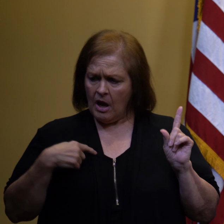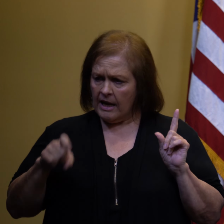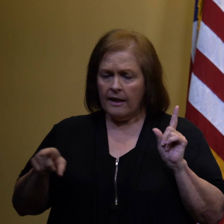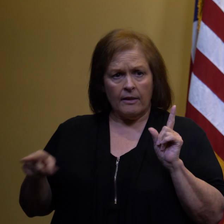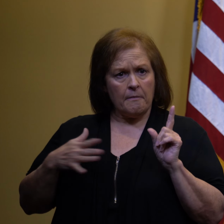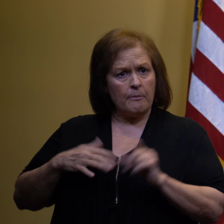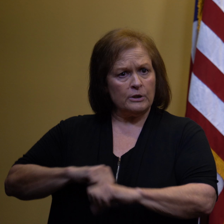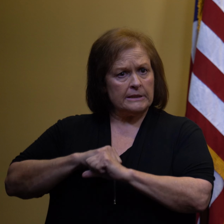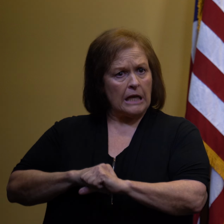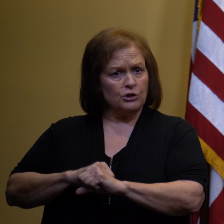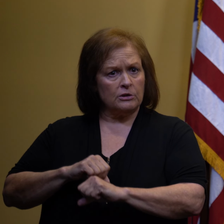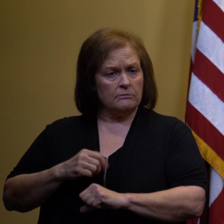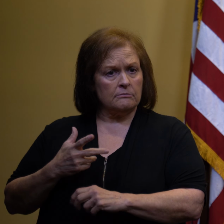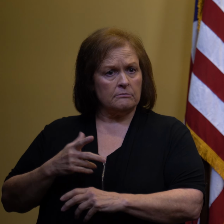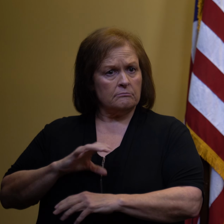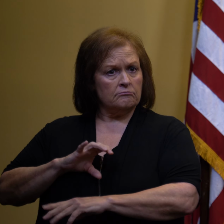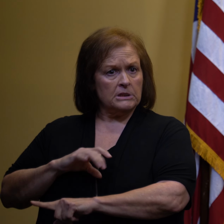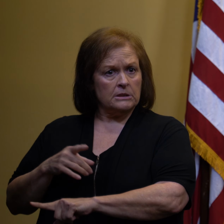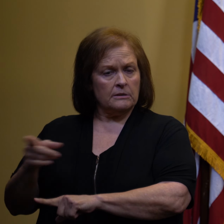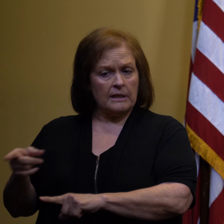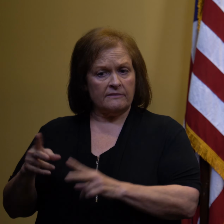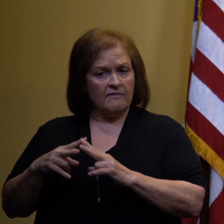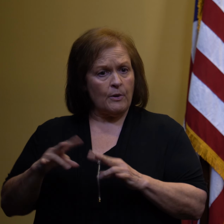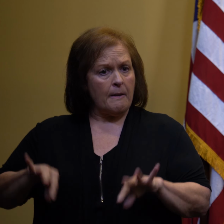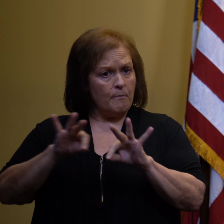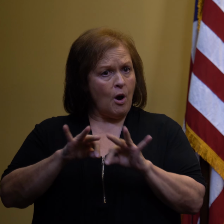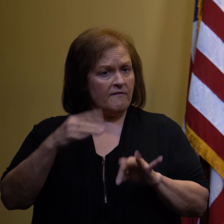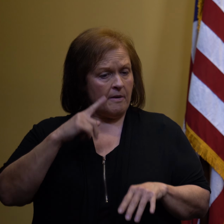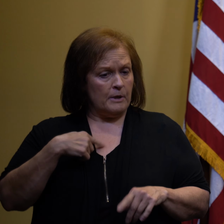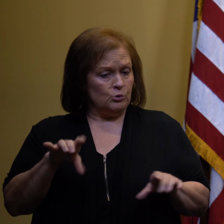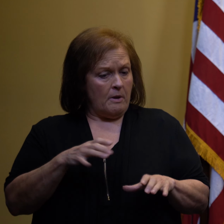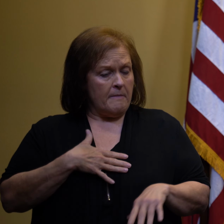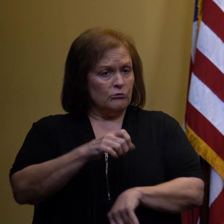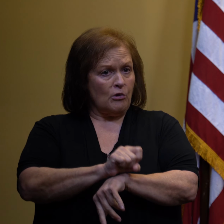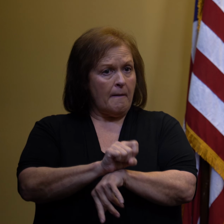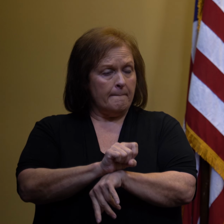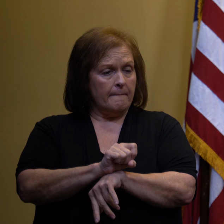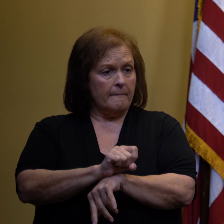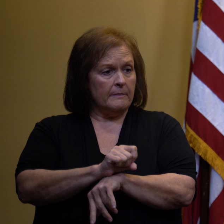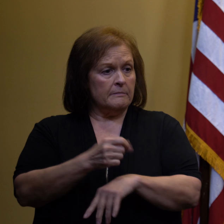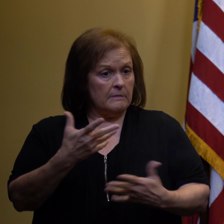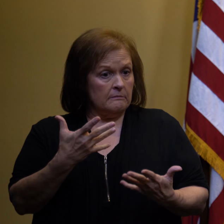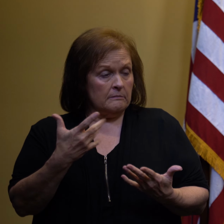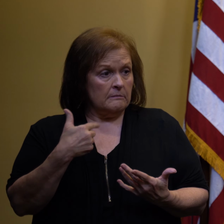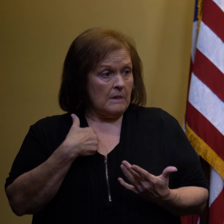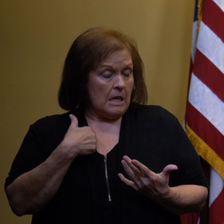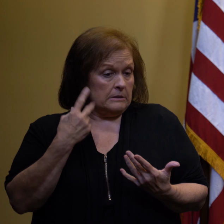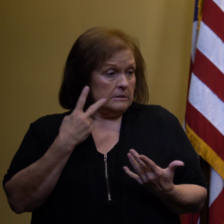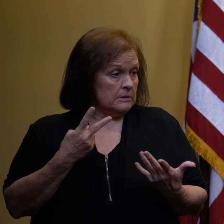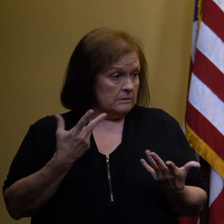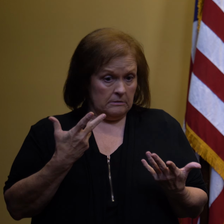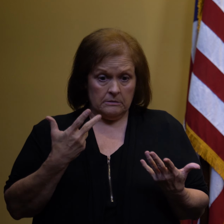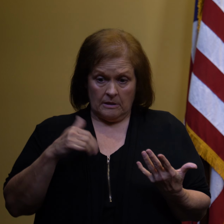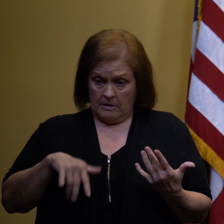detail. It's very important to my ability to do my job. And so I see, especially in